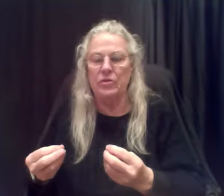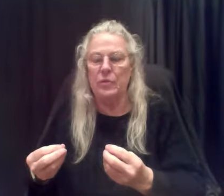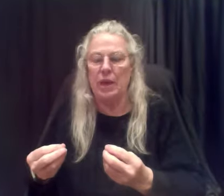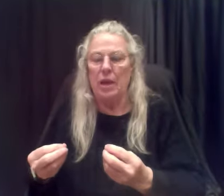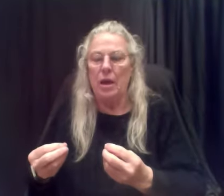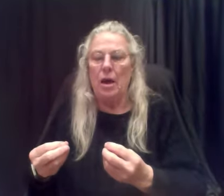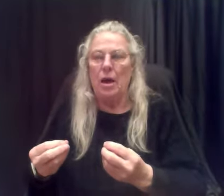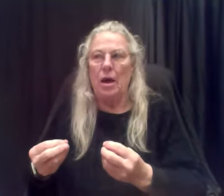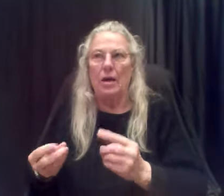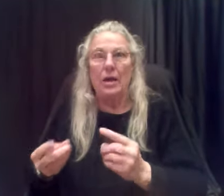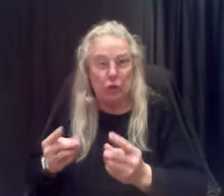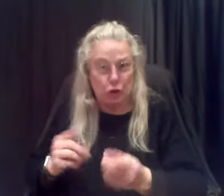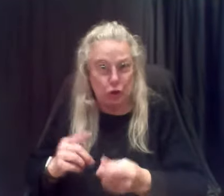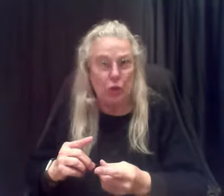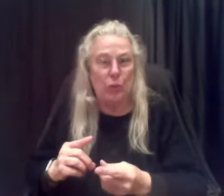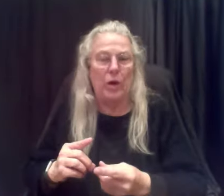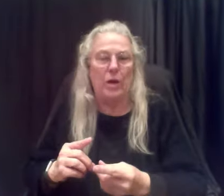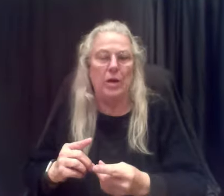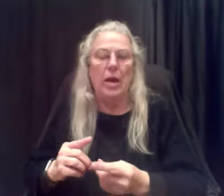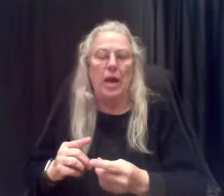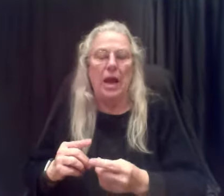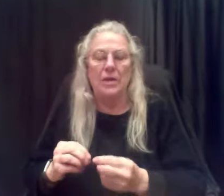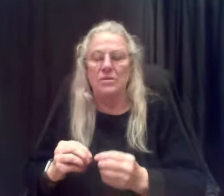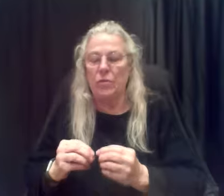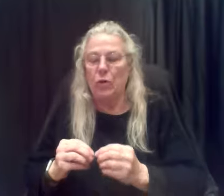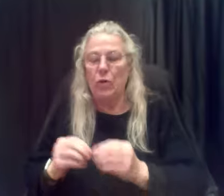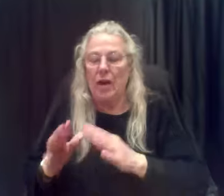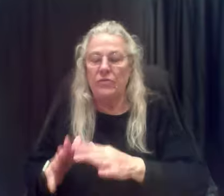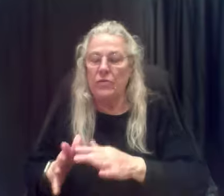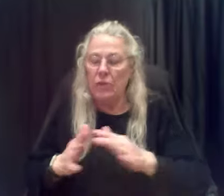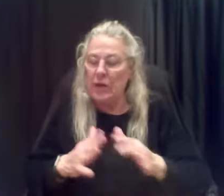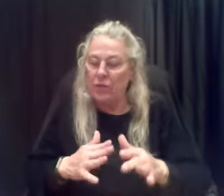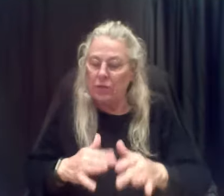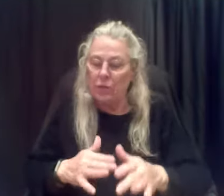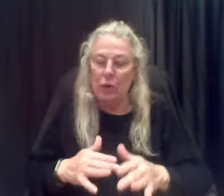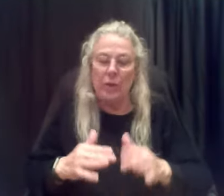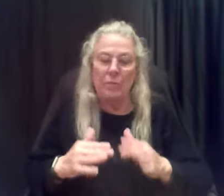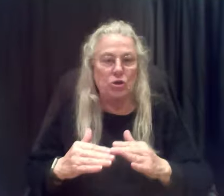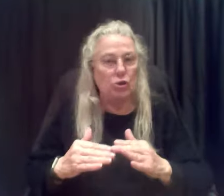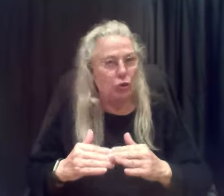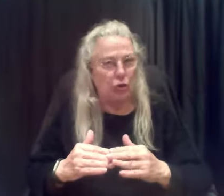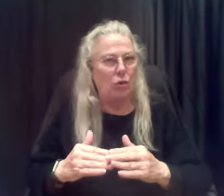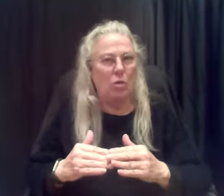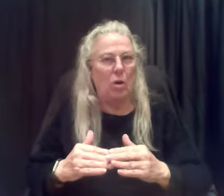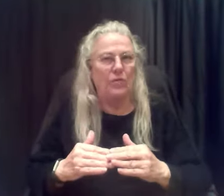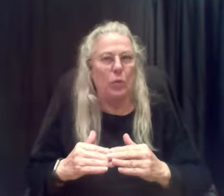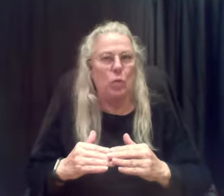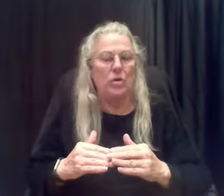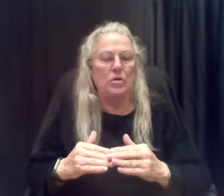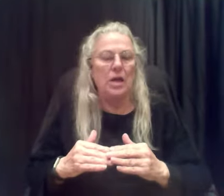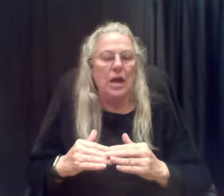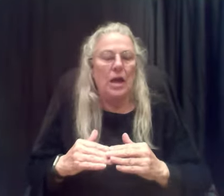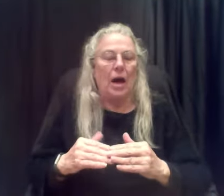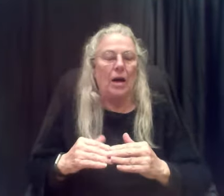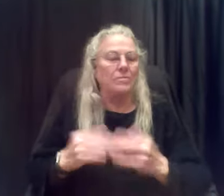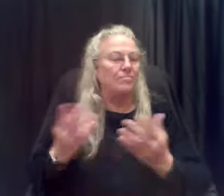be interpreted. And so you have to read through and make sure you know all of the words. Um,